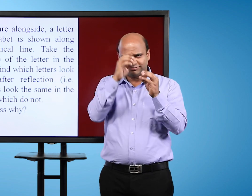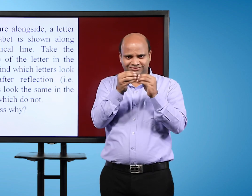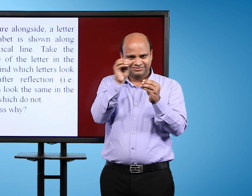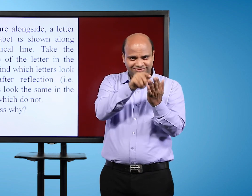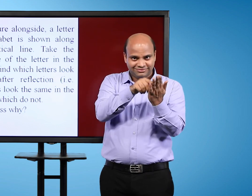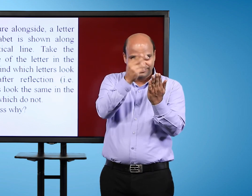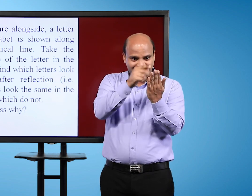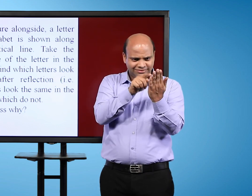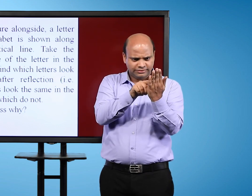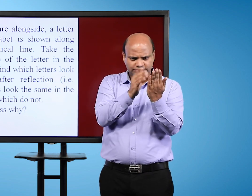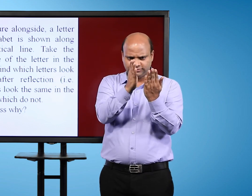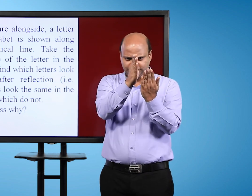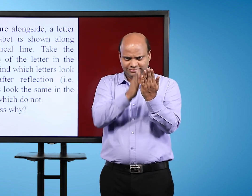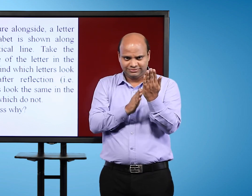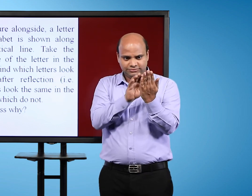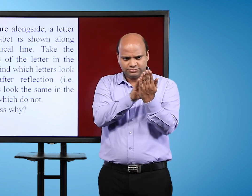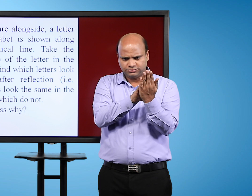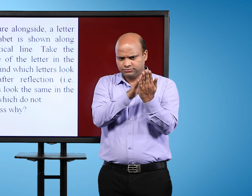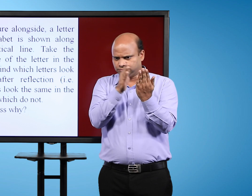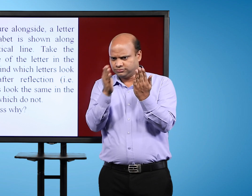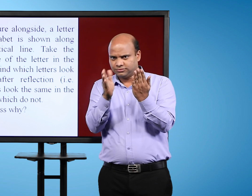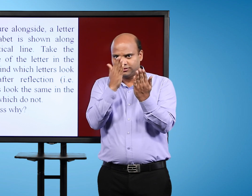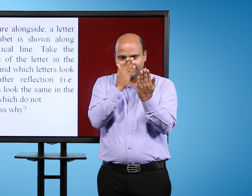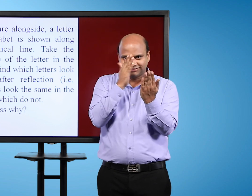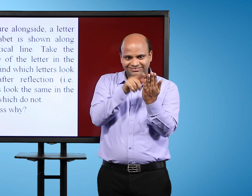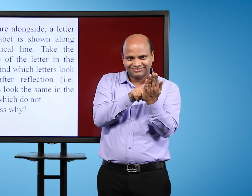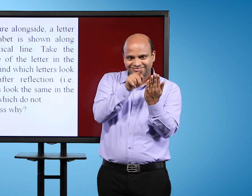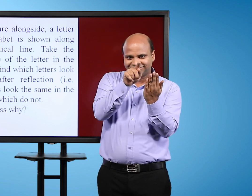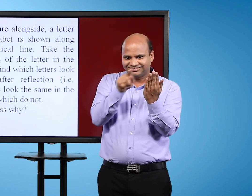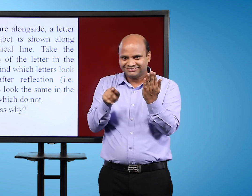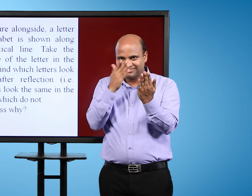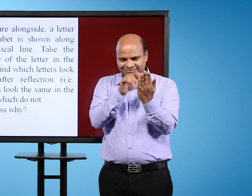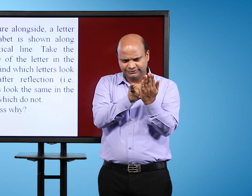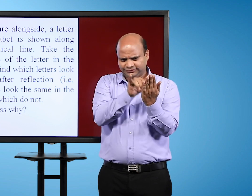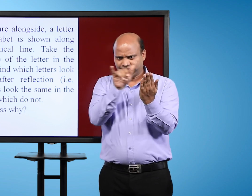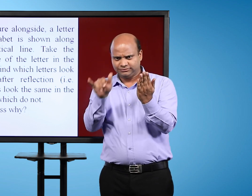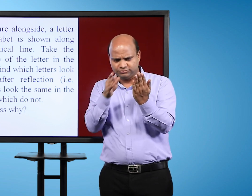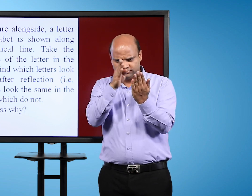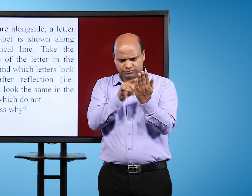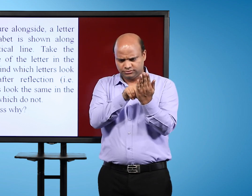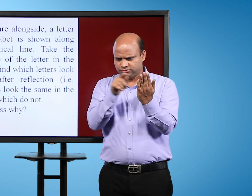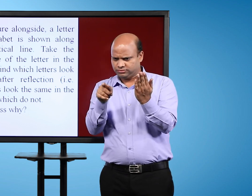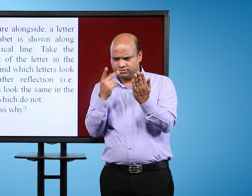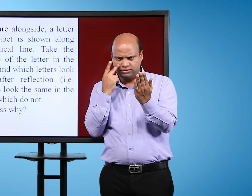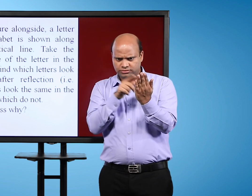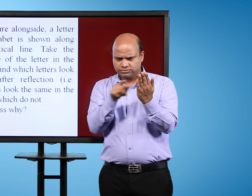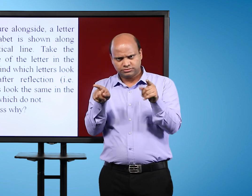line. Find which letters look the same after reflection, that is, which letters look the same in the